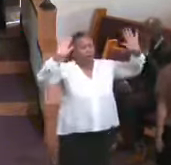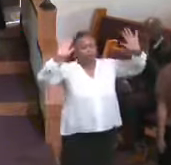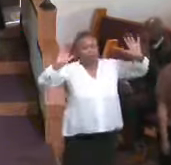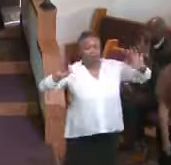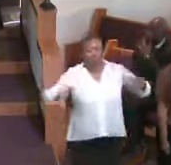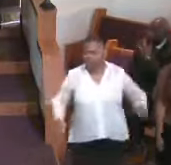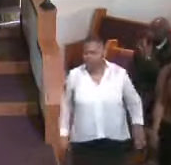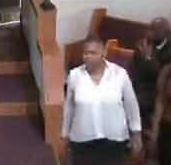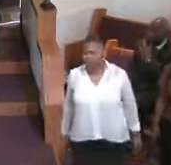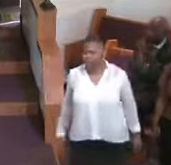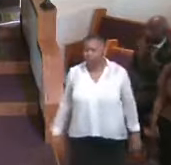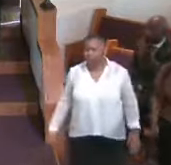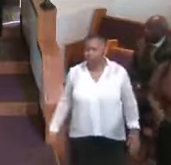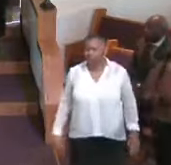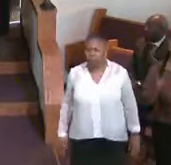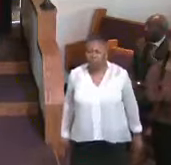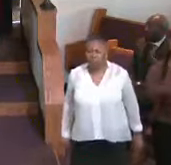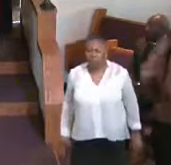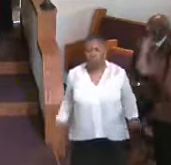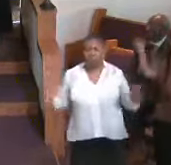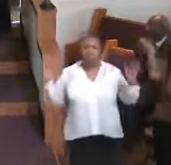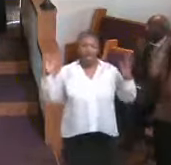Come on, join in sopranos. Come on, alto. Oh. Oh.